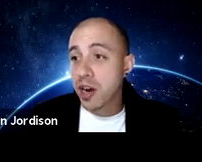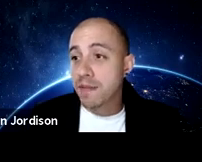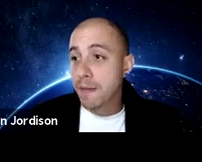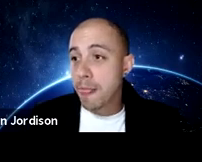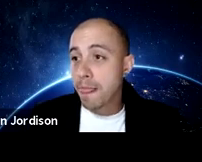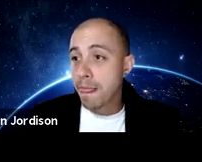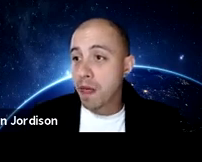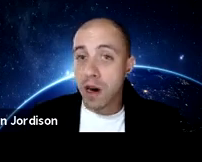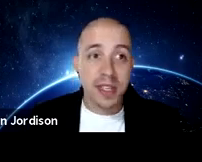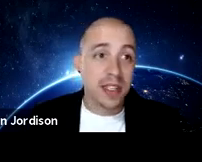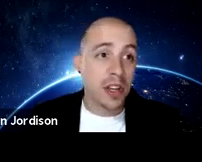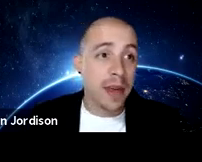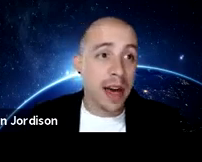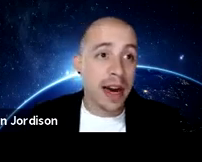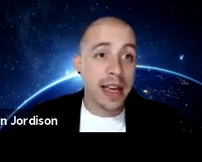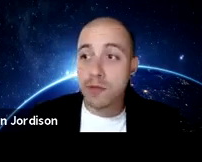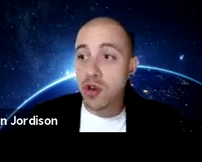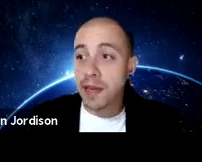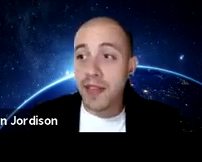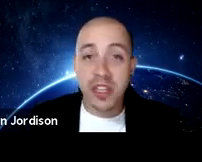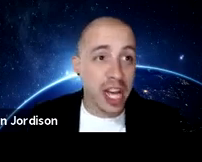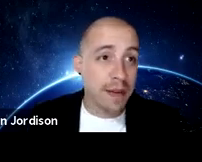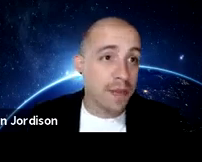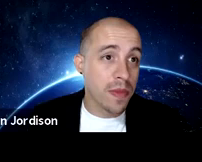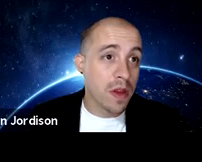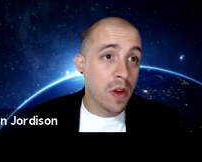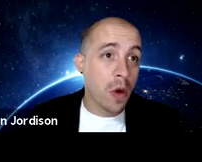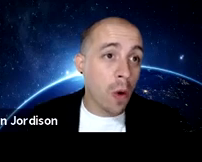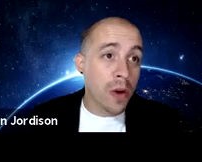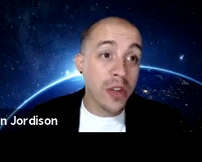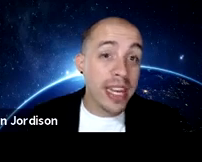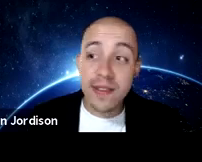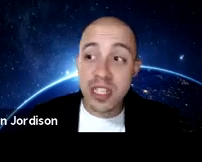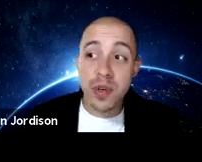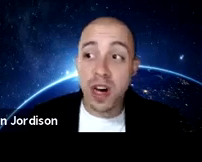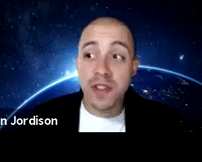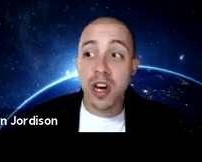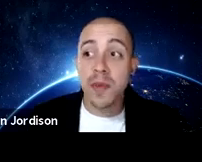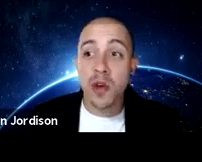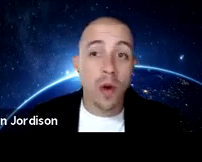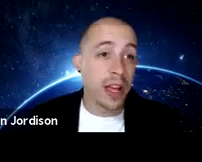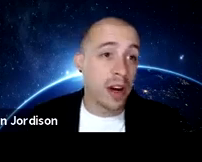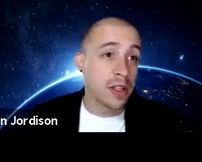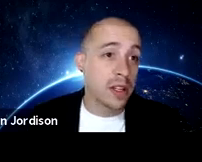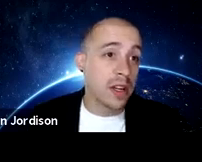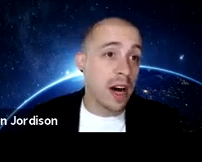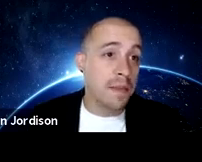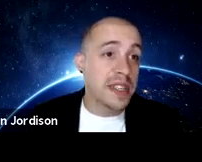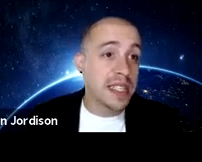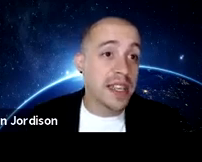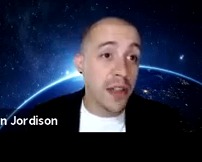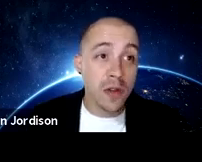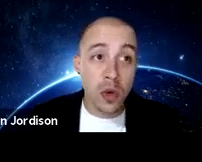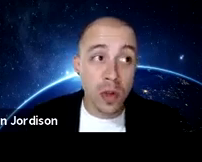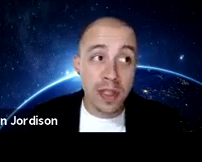accessibility checker on this document I am dropping in the chat, or you could even do it on the document you're working on.